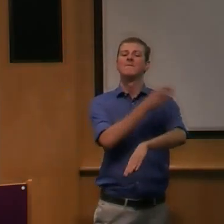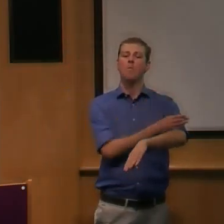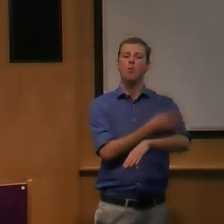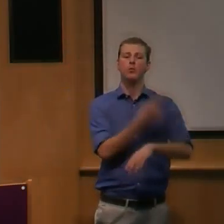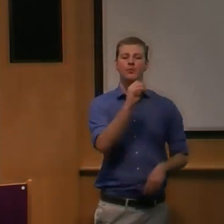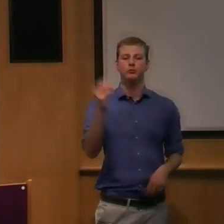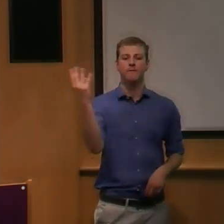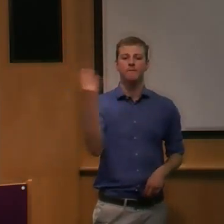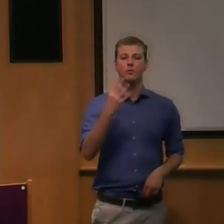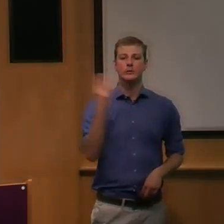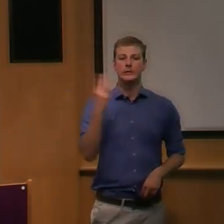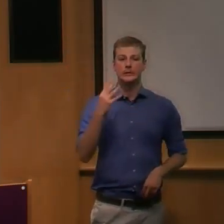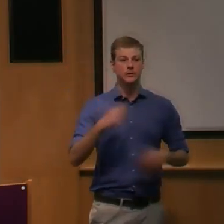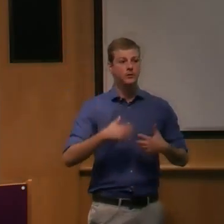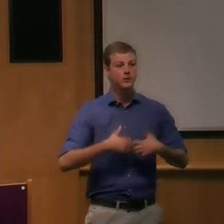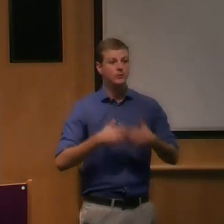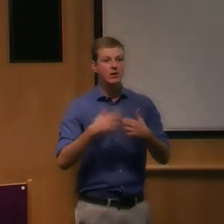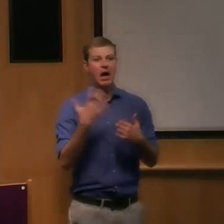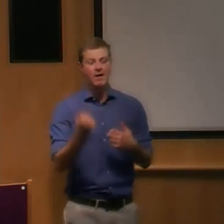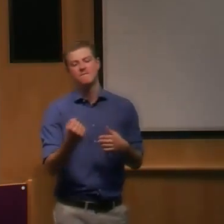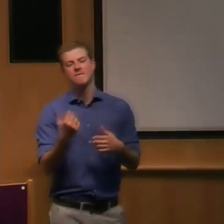subjects then. Let me tell you one thing that we can do.